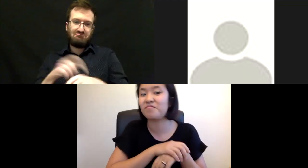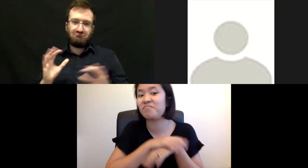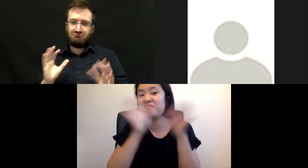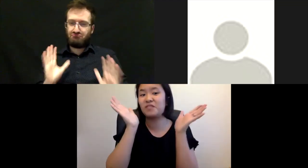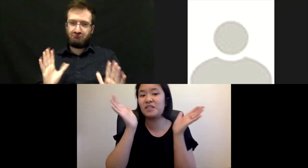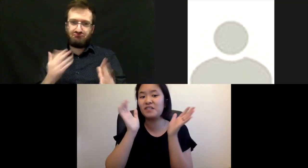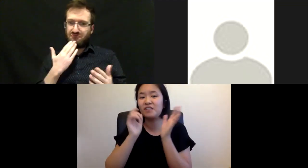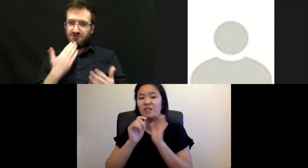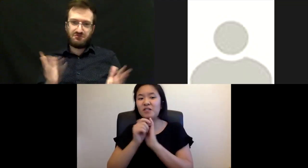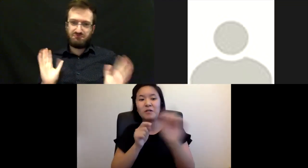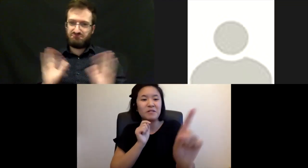It's 8:45.